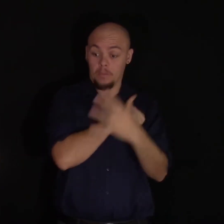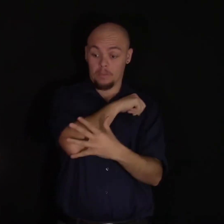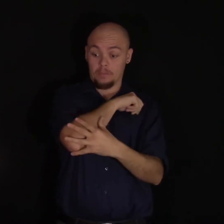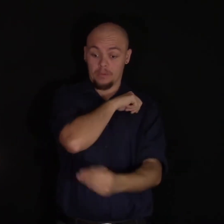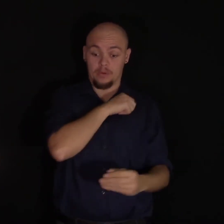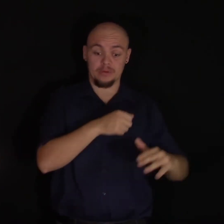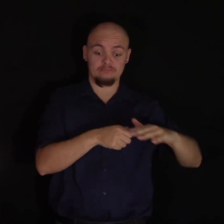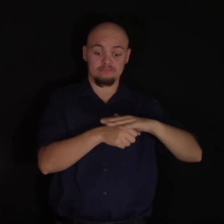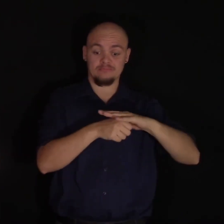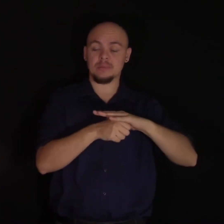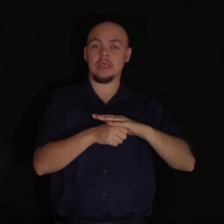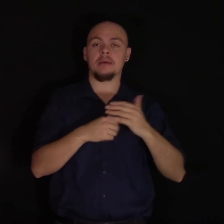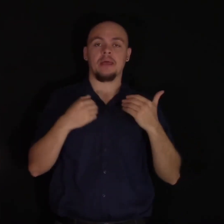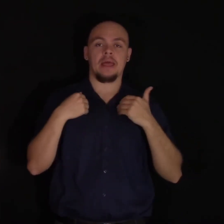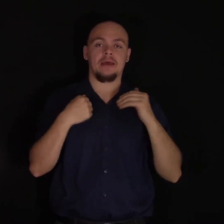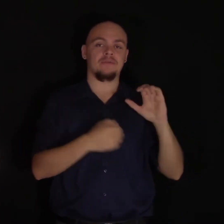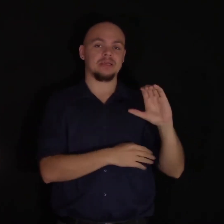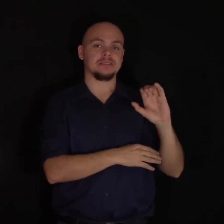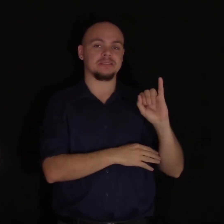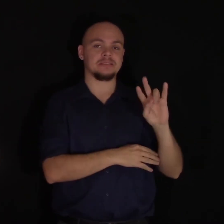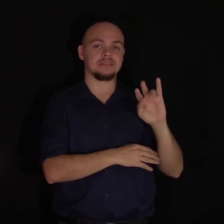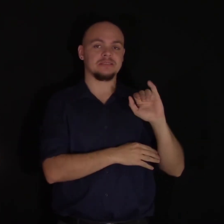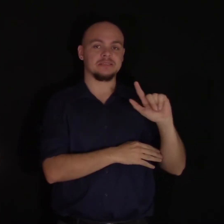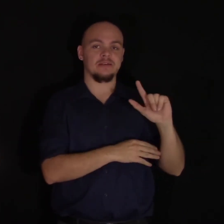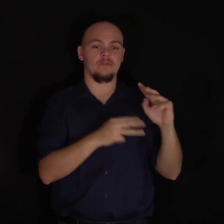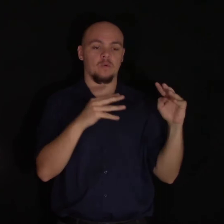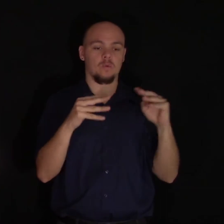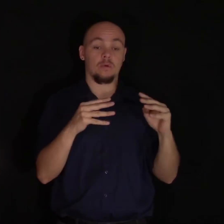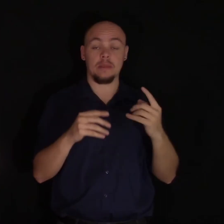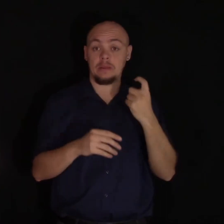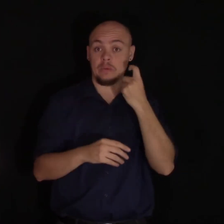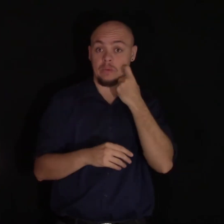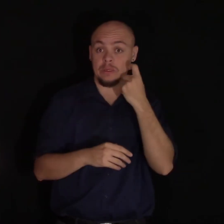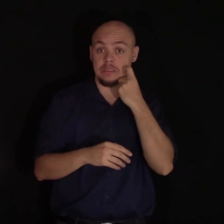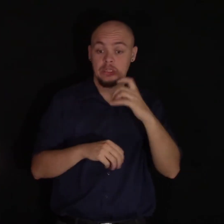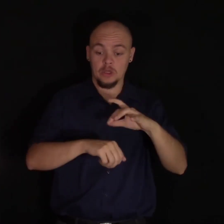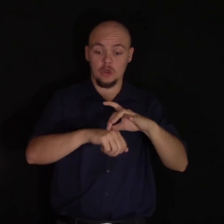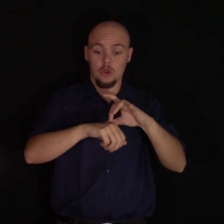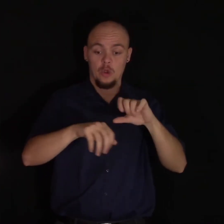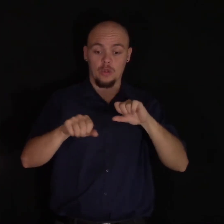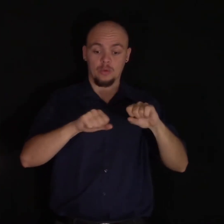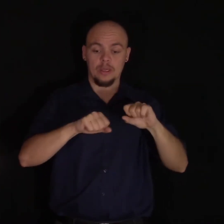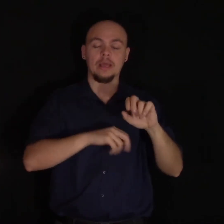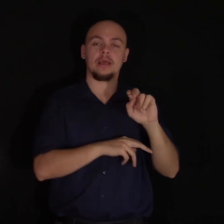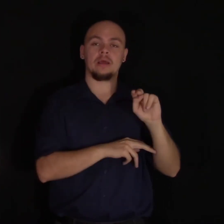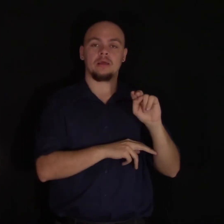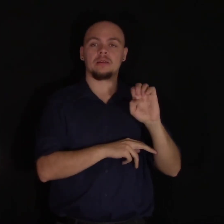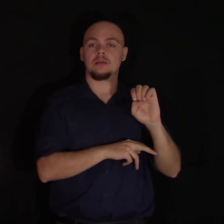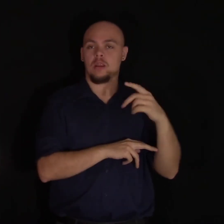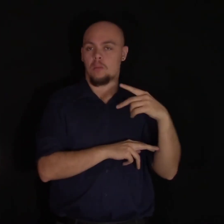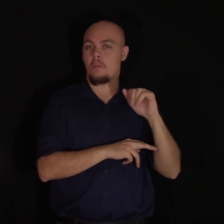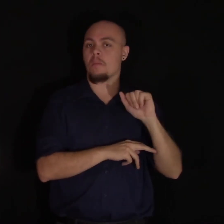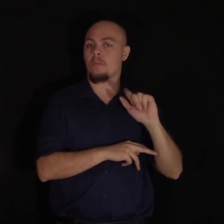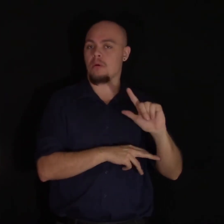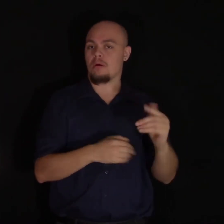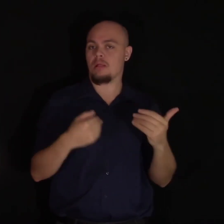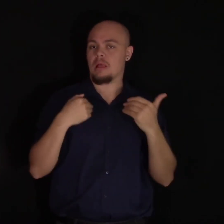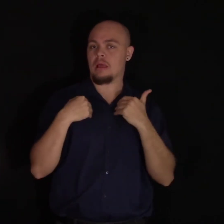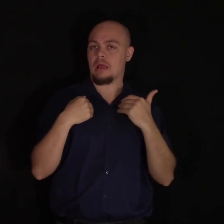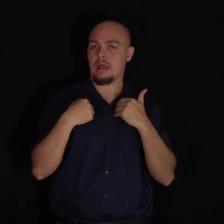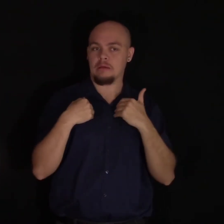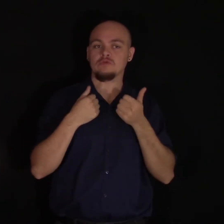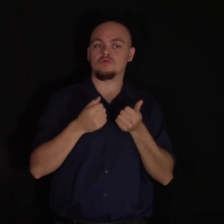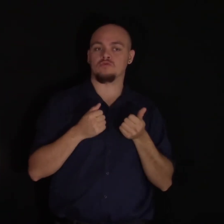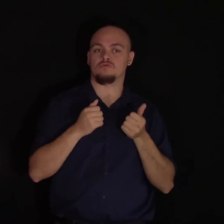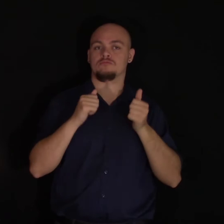a decade-long civil war, and now recently a devastating earthquake, Nepal has made significant strides in the fight for